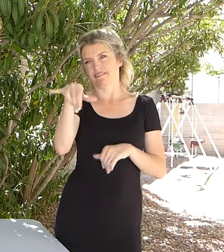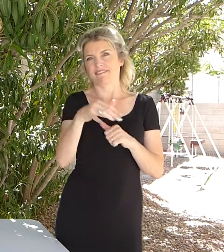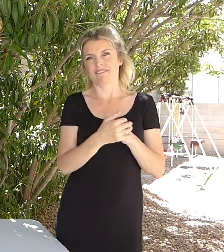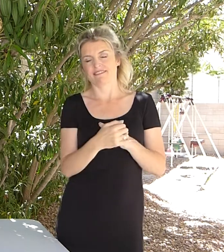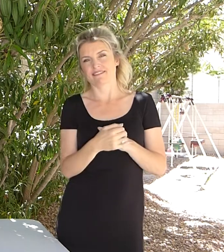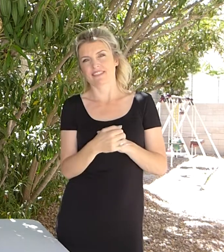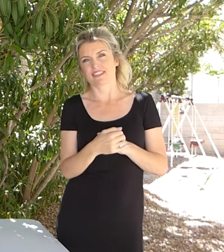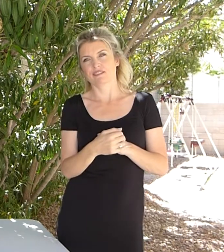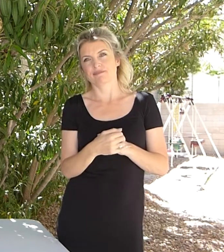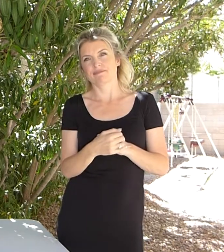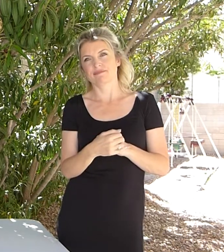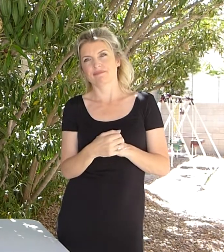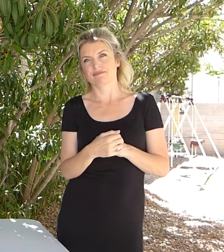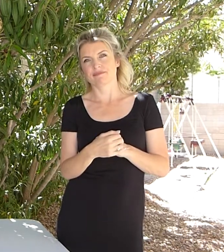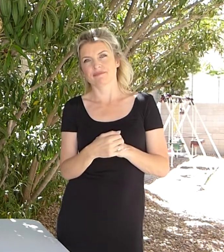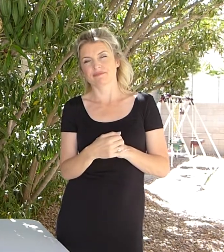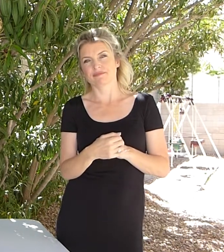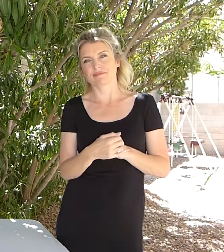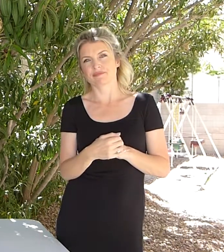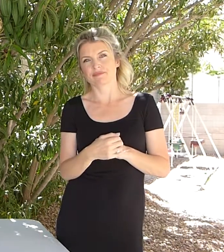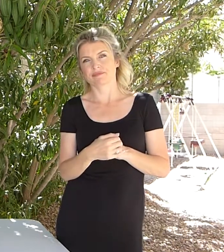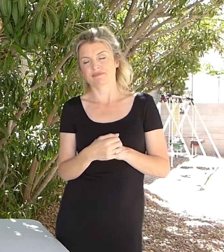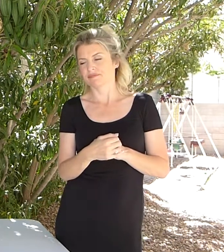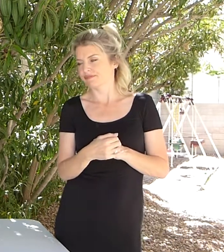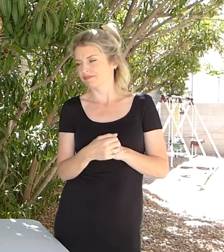Alright? And then